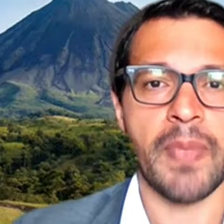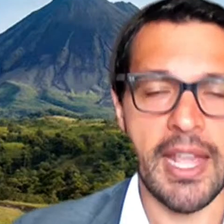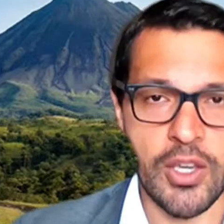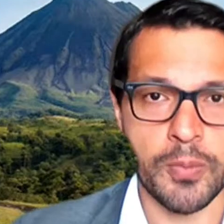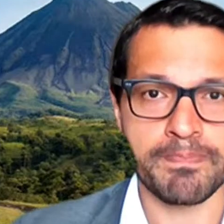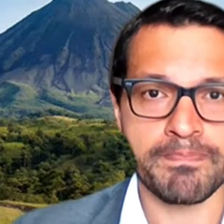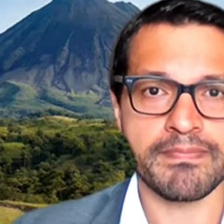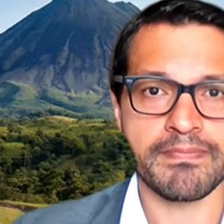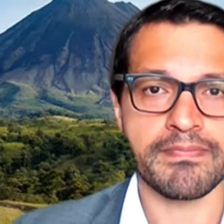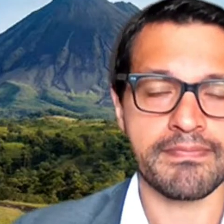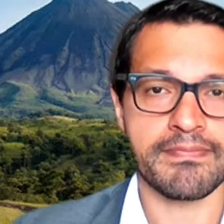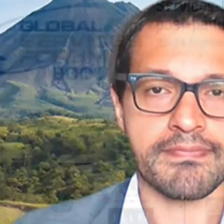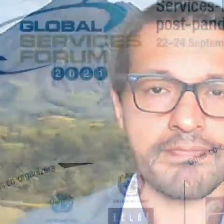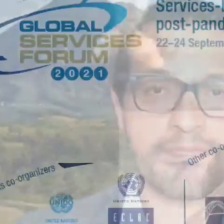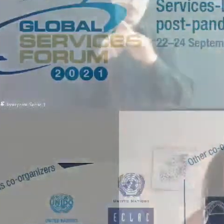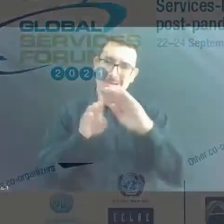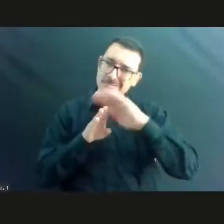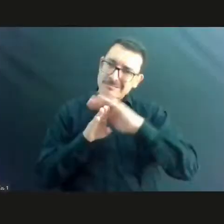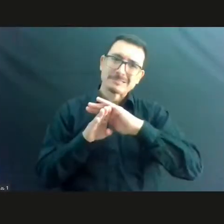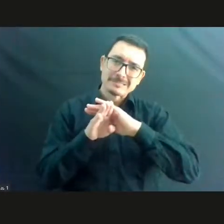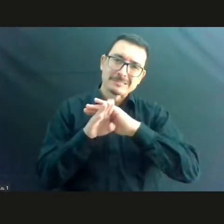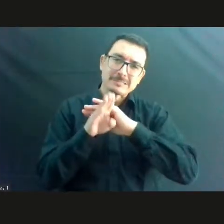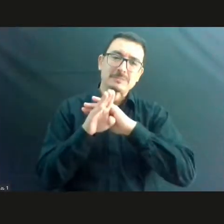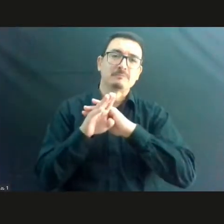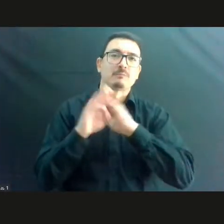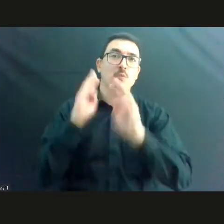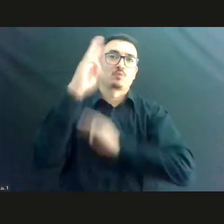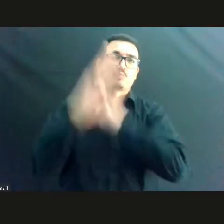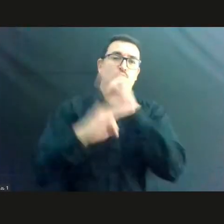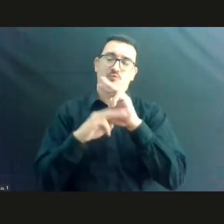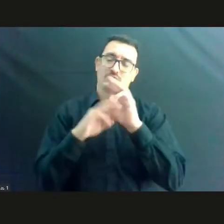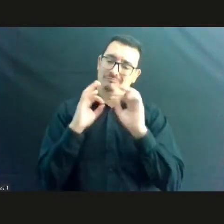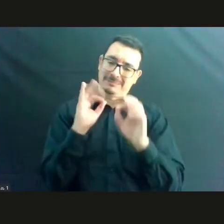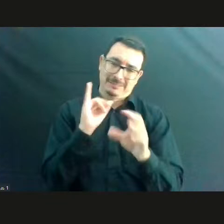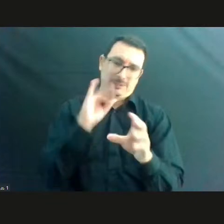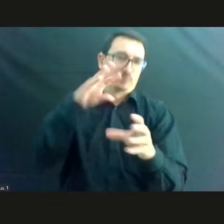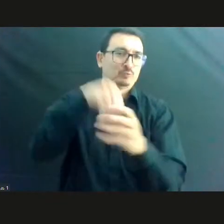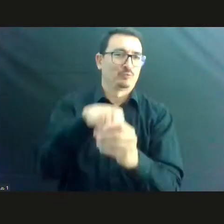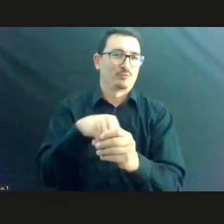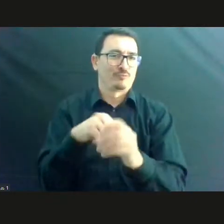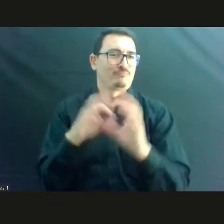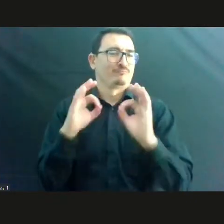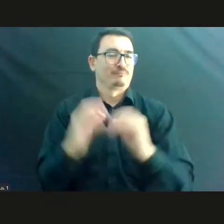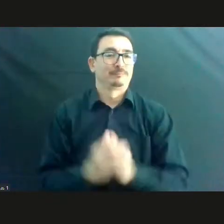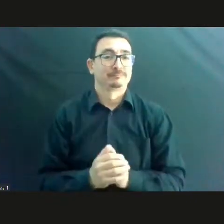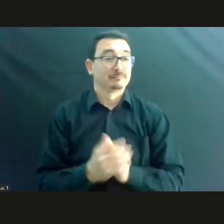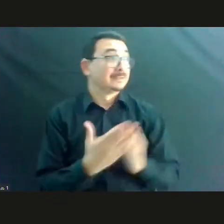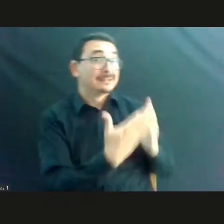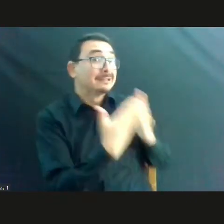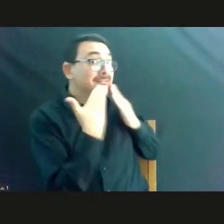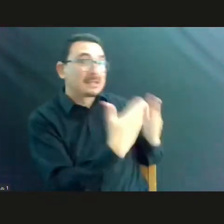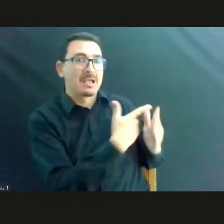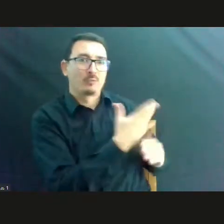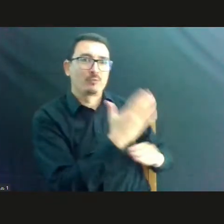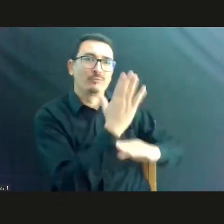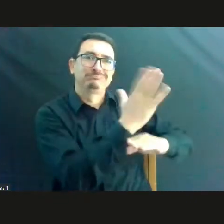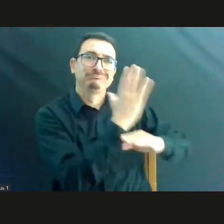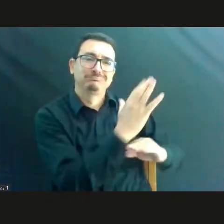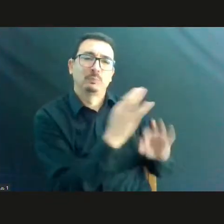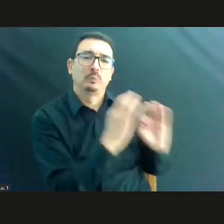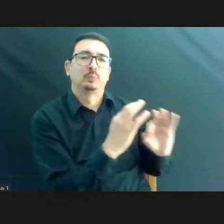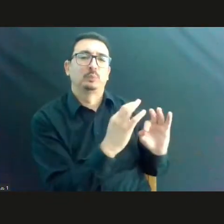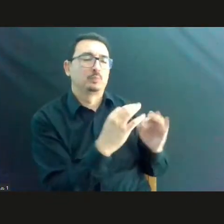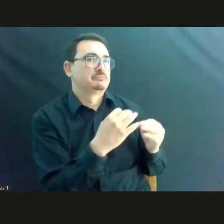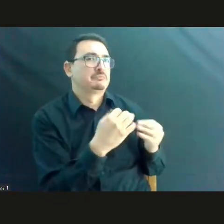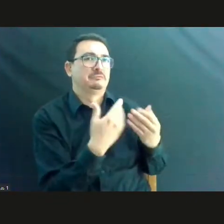development. Thank you. Thank you so much, the Honorable Andres Valenciano Yamuna. And